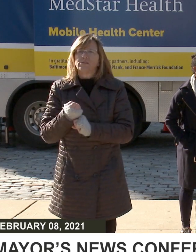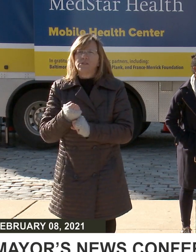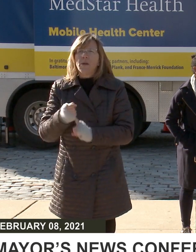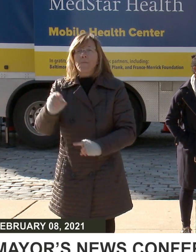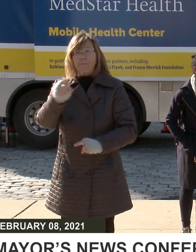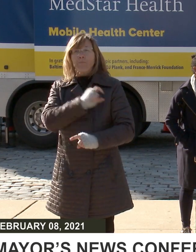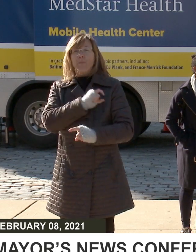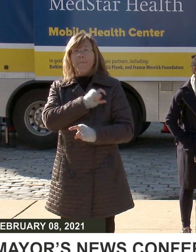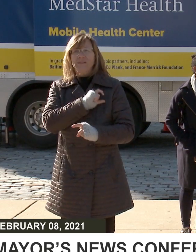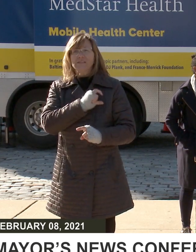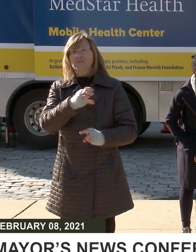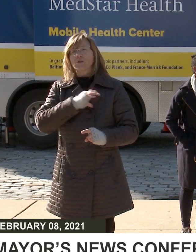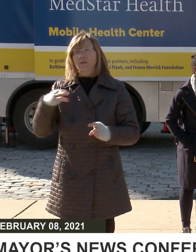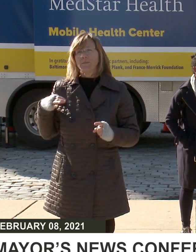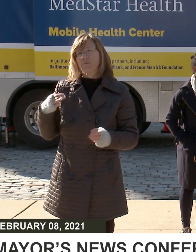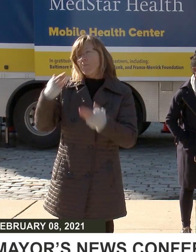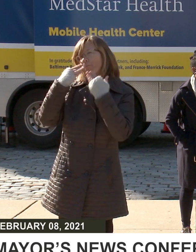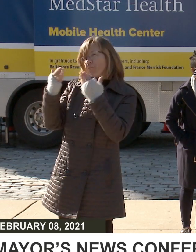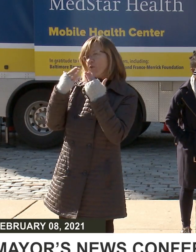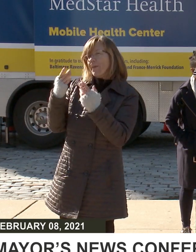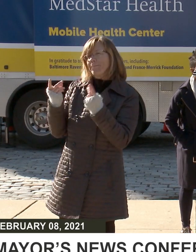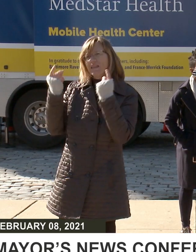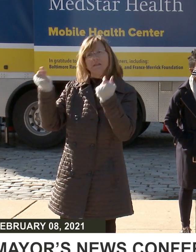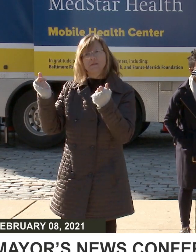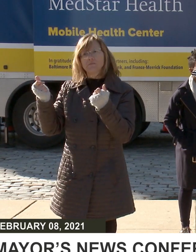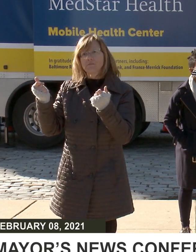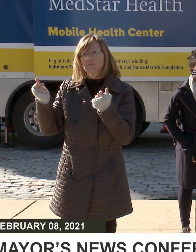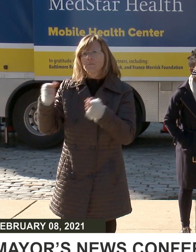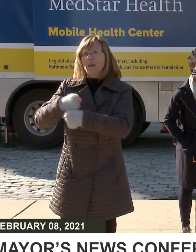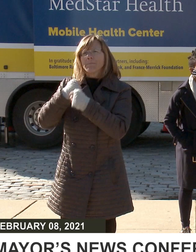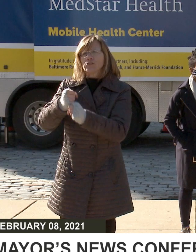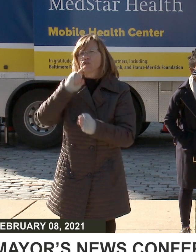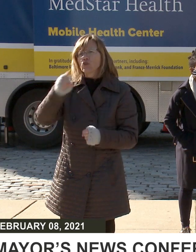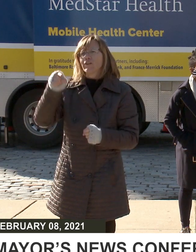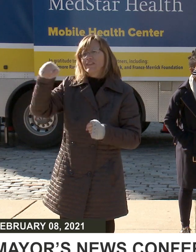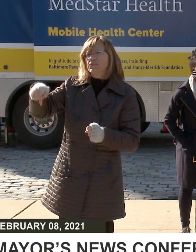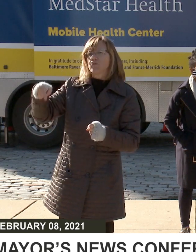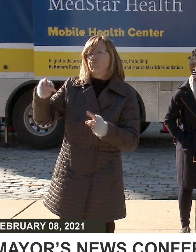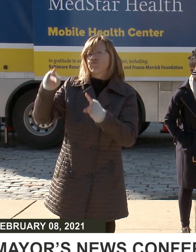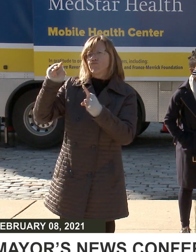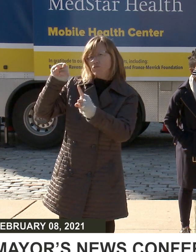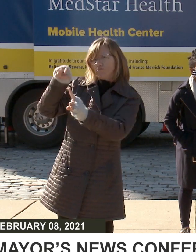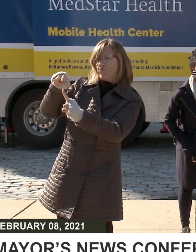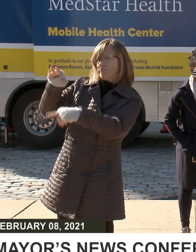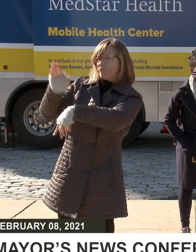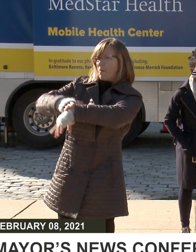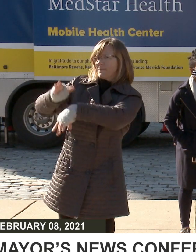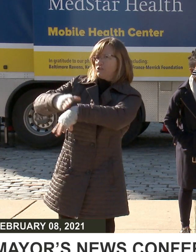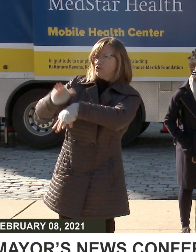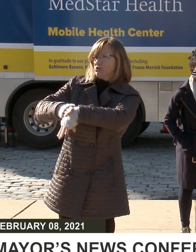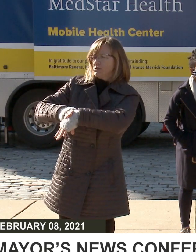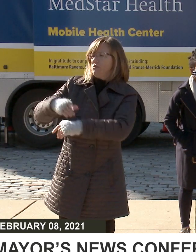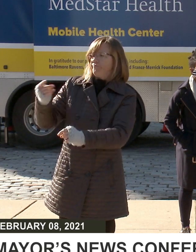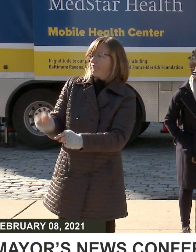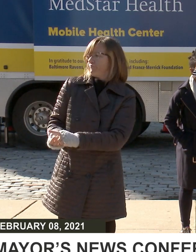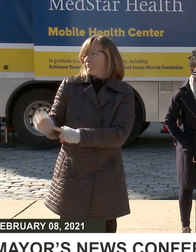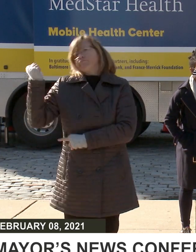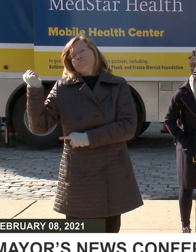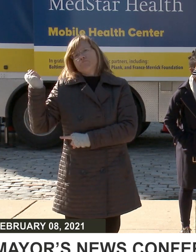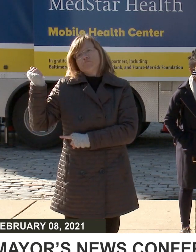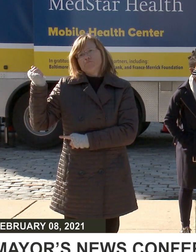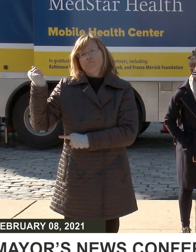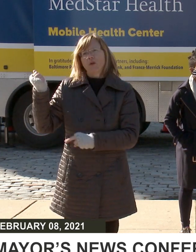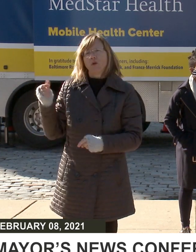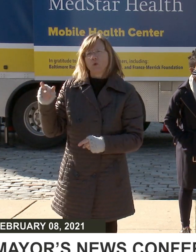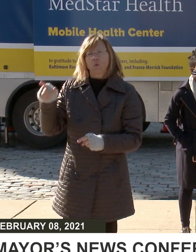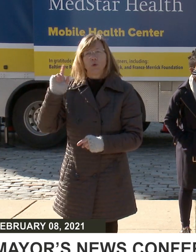team for immediately moving to have that officer or probationary officer terminated. It goes to show that you heard that